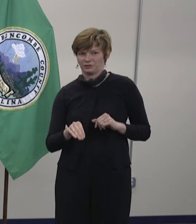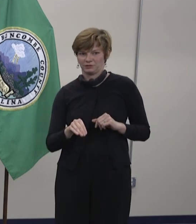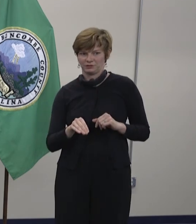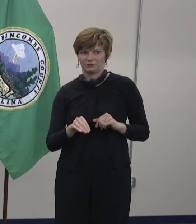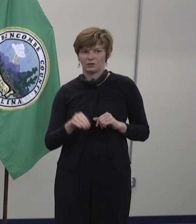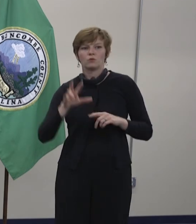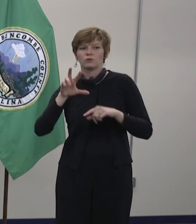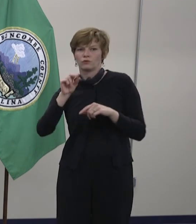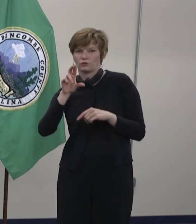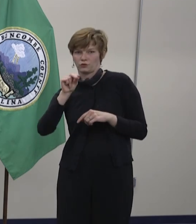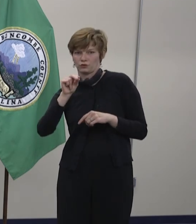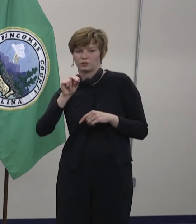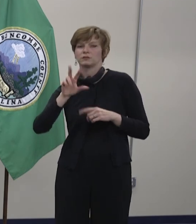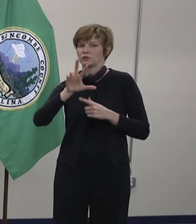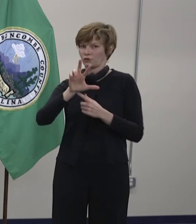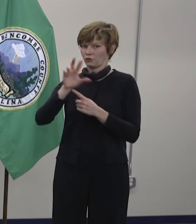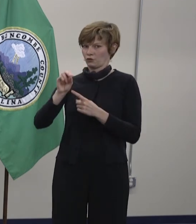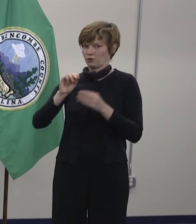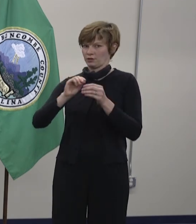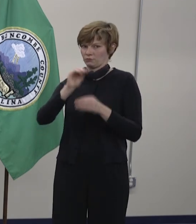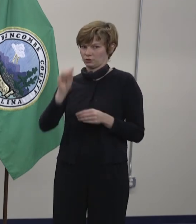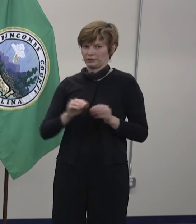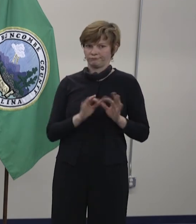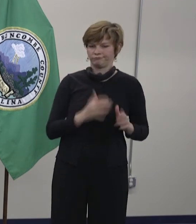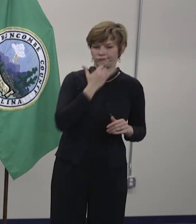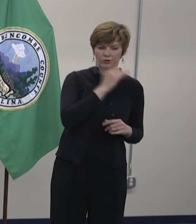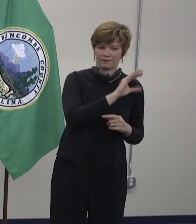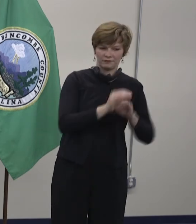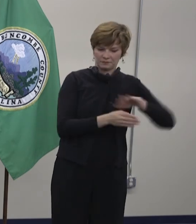posted conspicuously at the entrance to the facility.